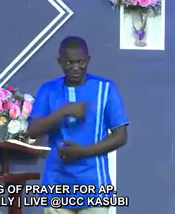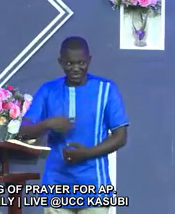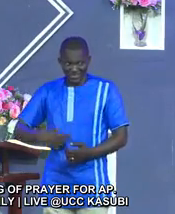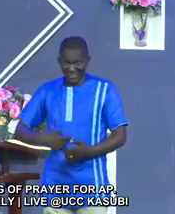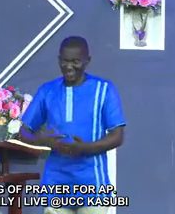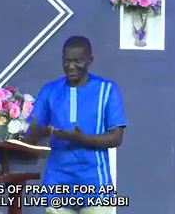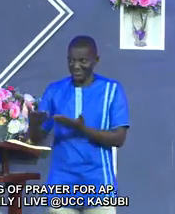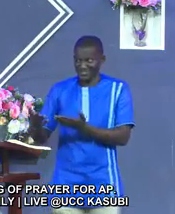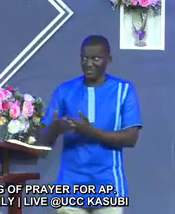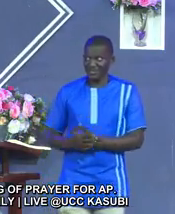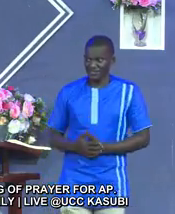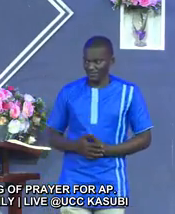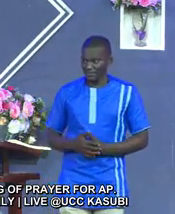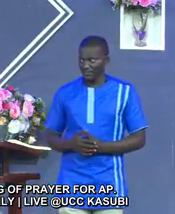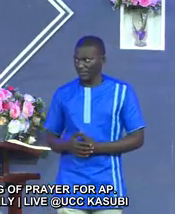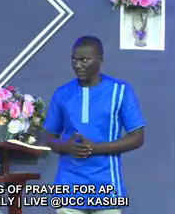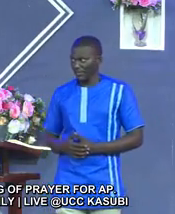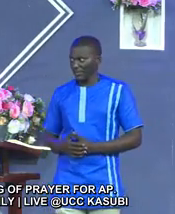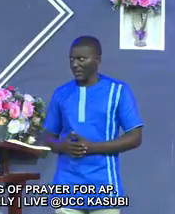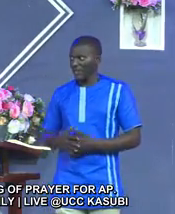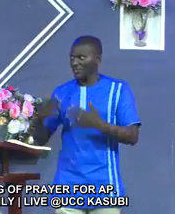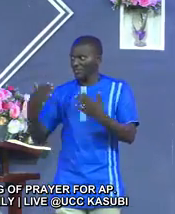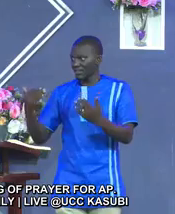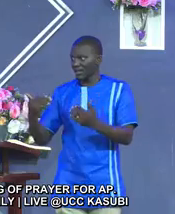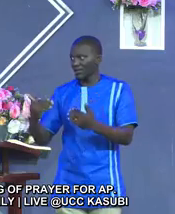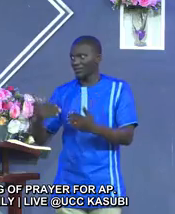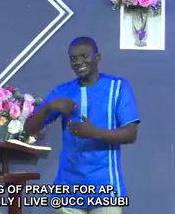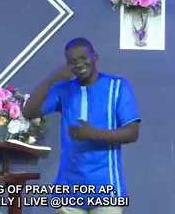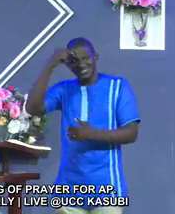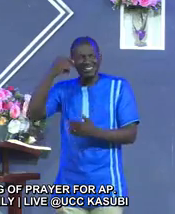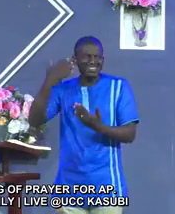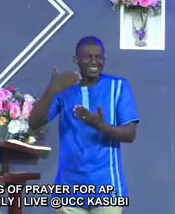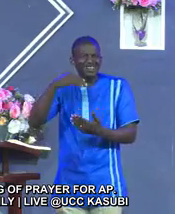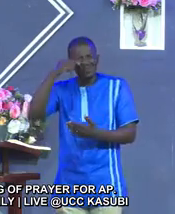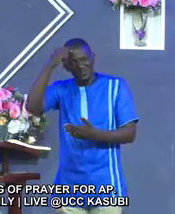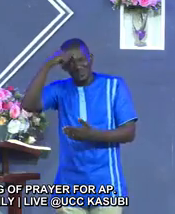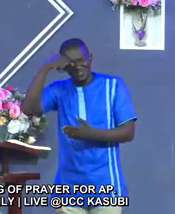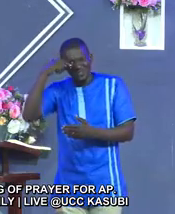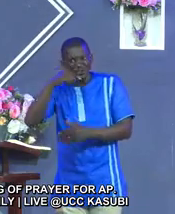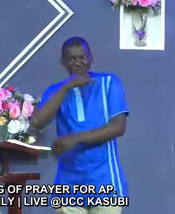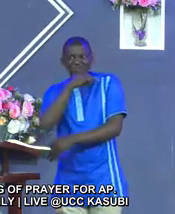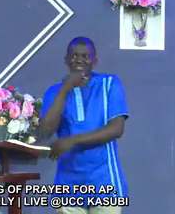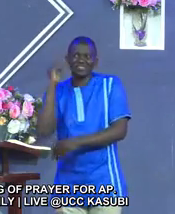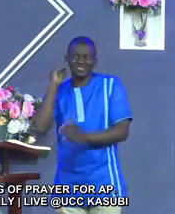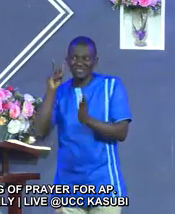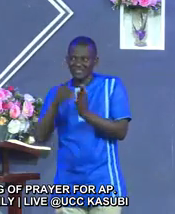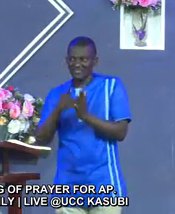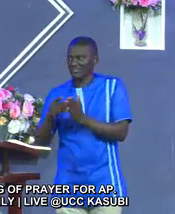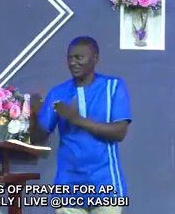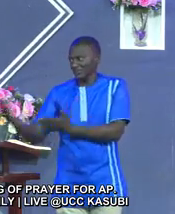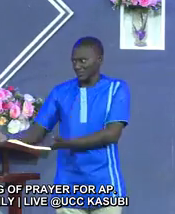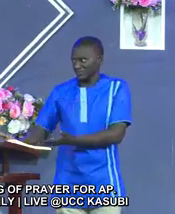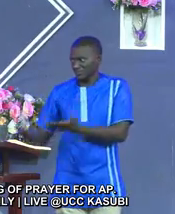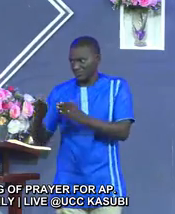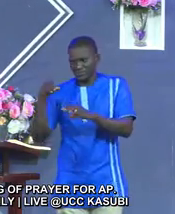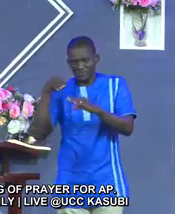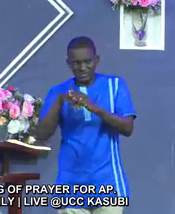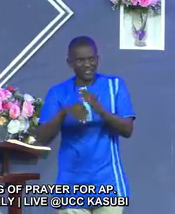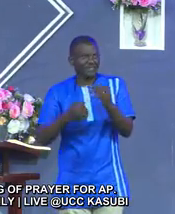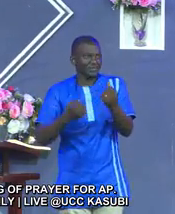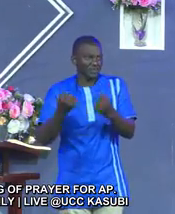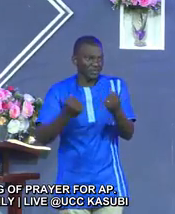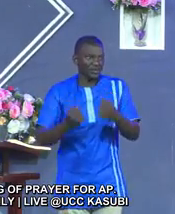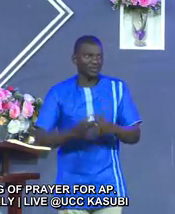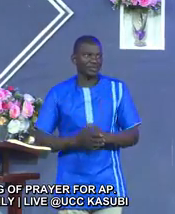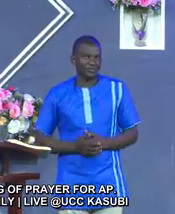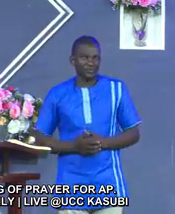There were ashes around. The medical wisdom also came back. So we put her in